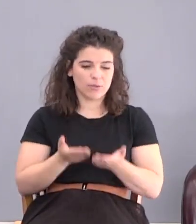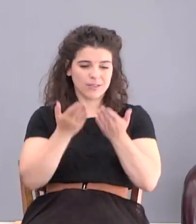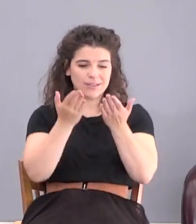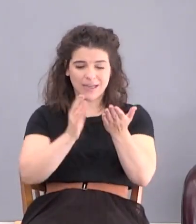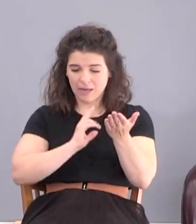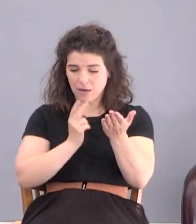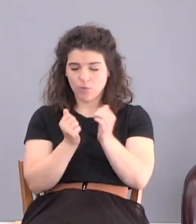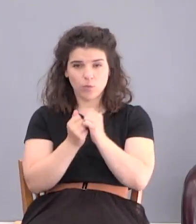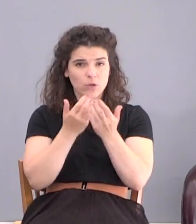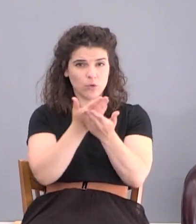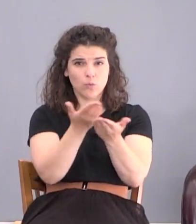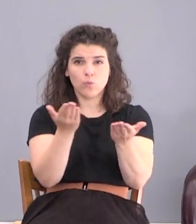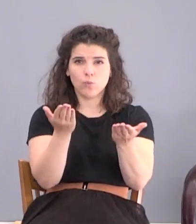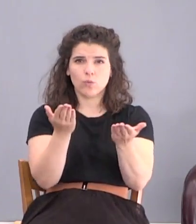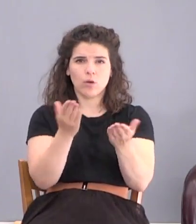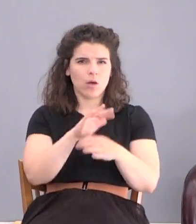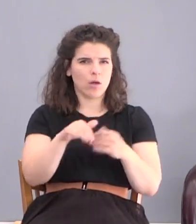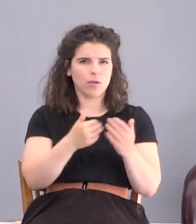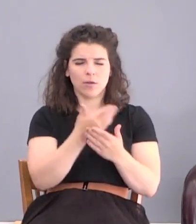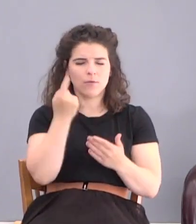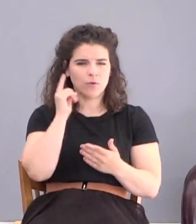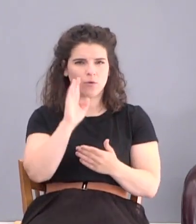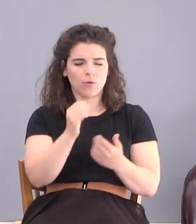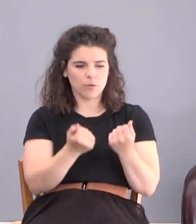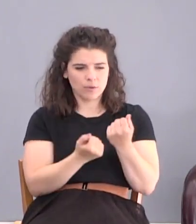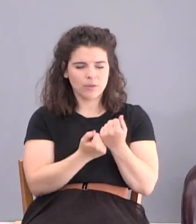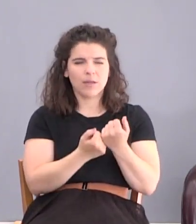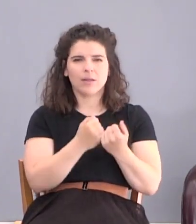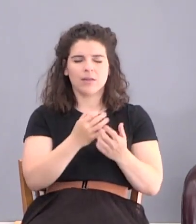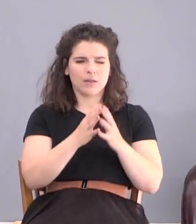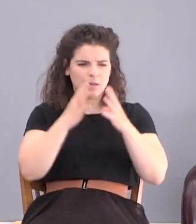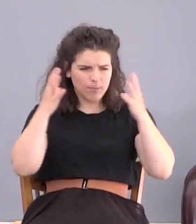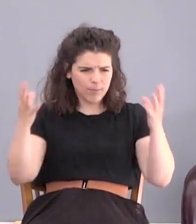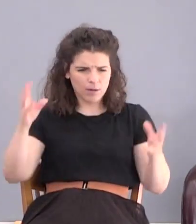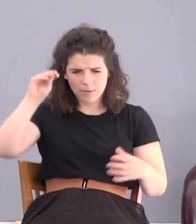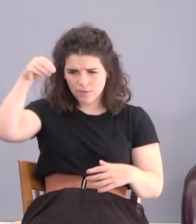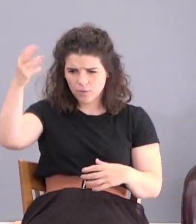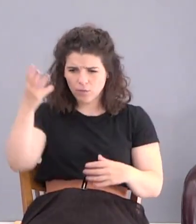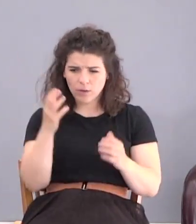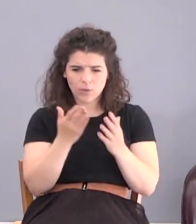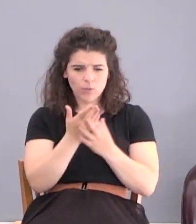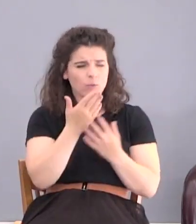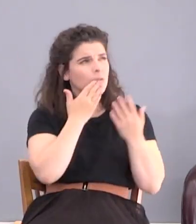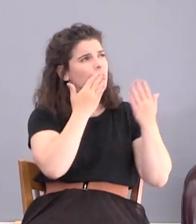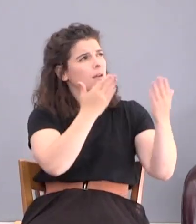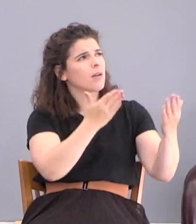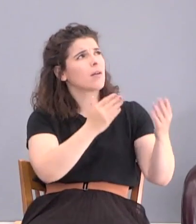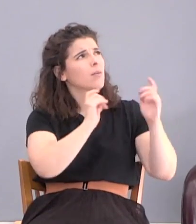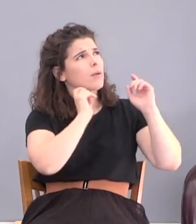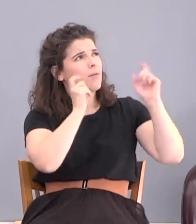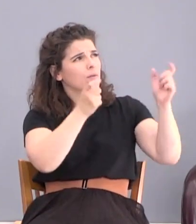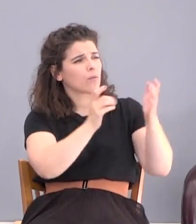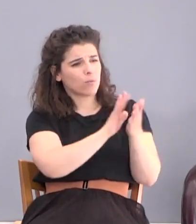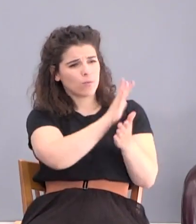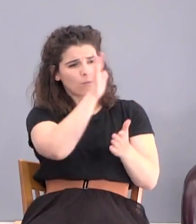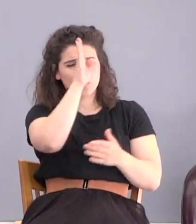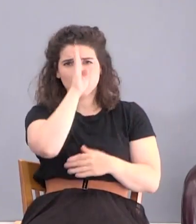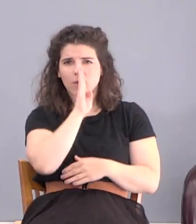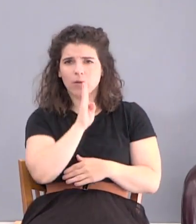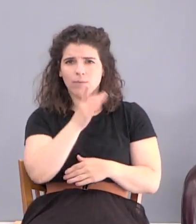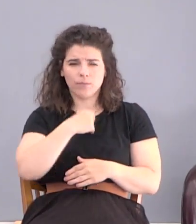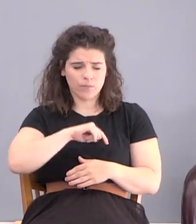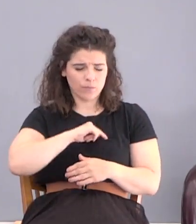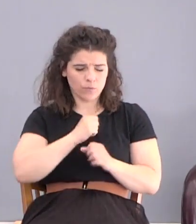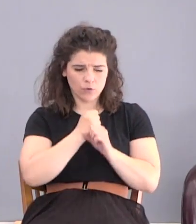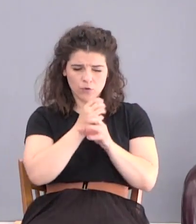things are for your sakes, that the abundant grace might through the thanksgiving of many redound to the glory of God. For which cause we